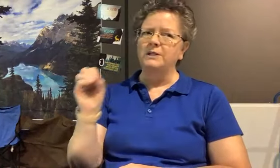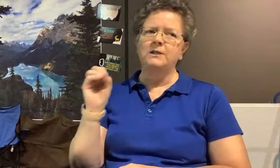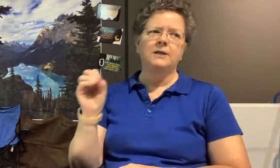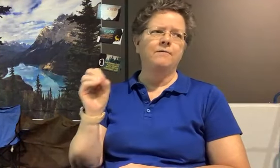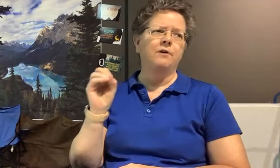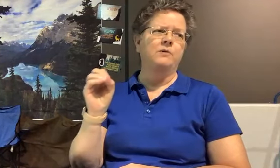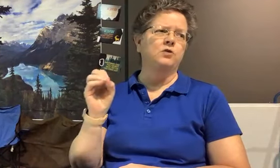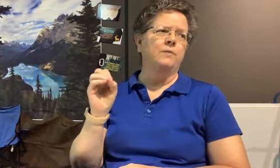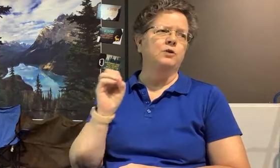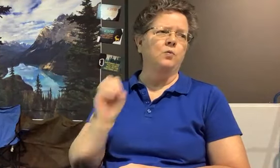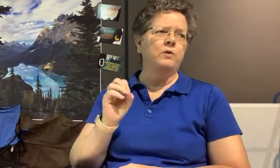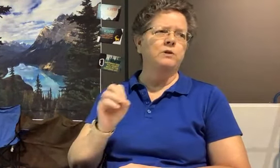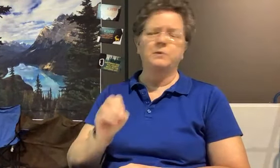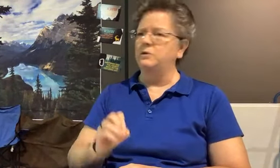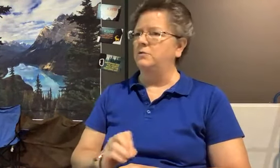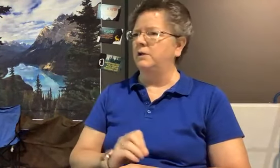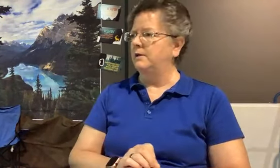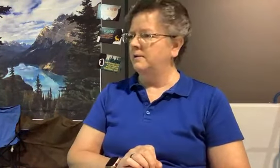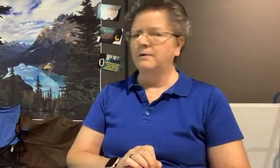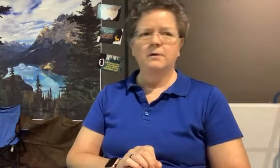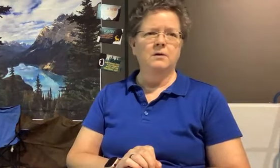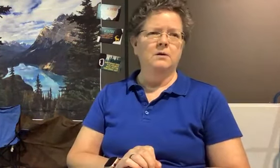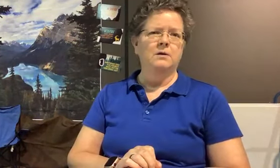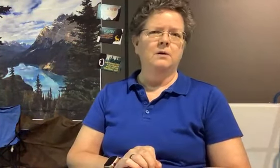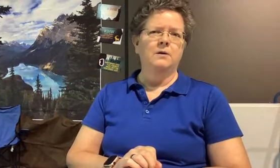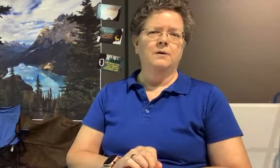see a time frame in scripture, what are we supposed to do with it?